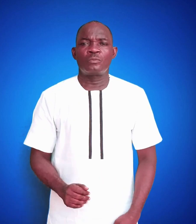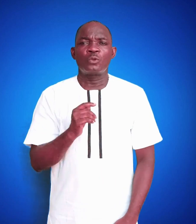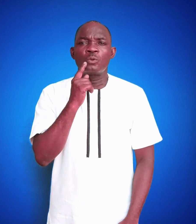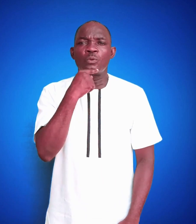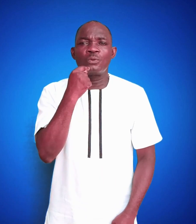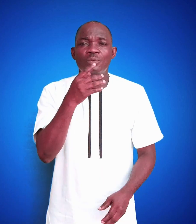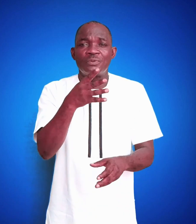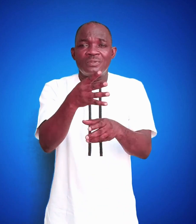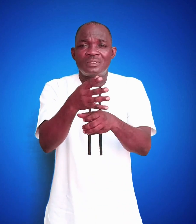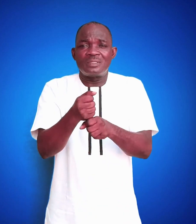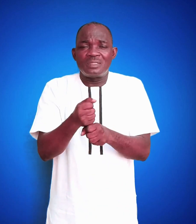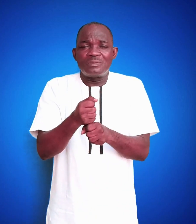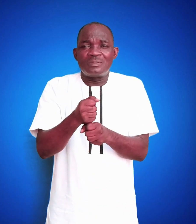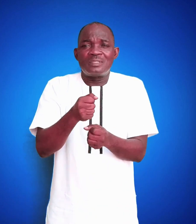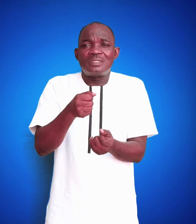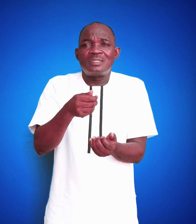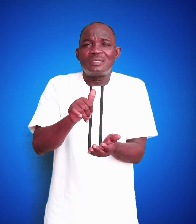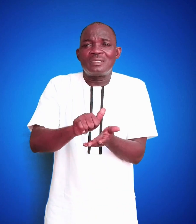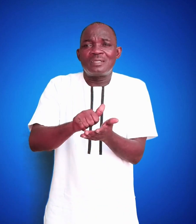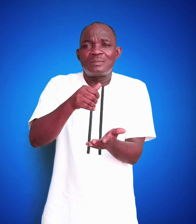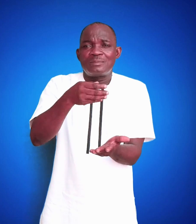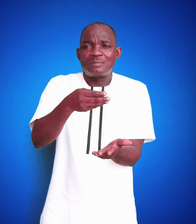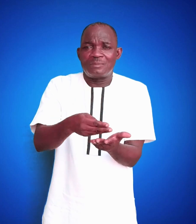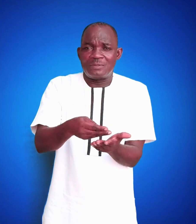Who receives the money?